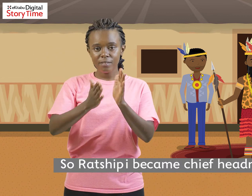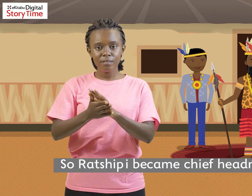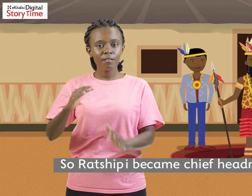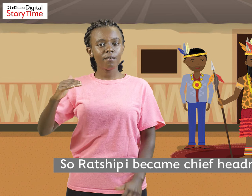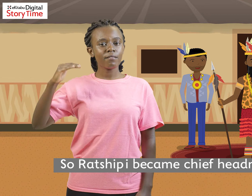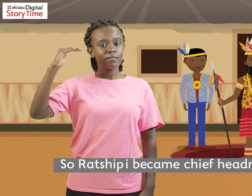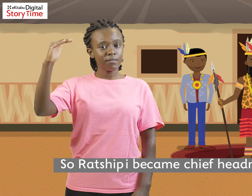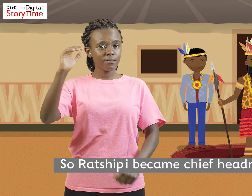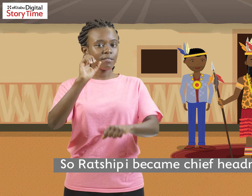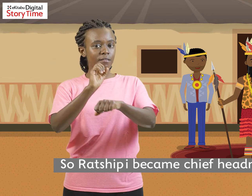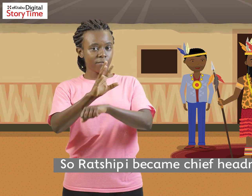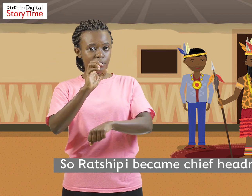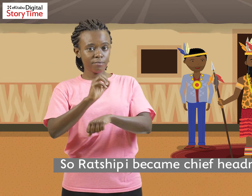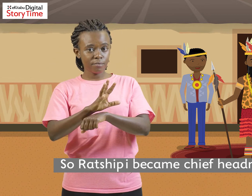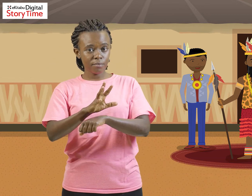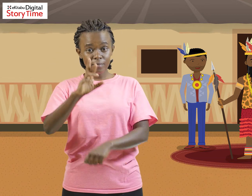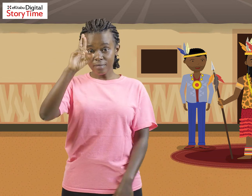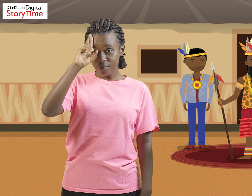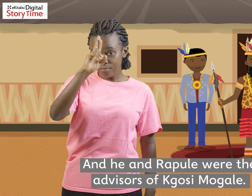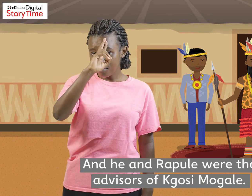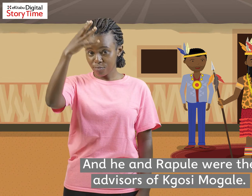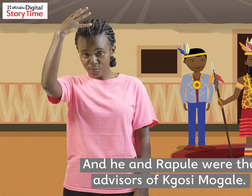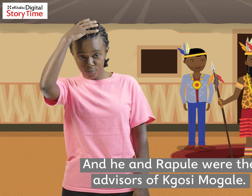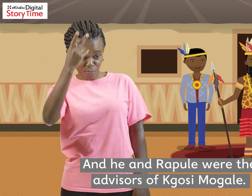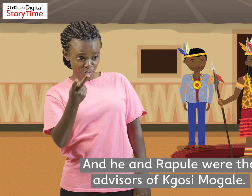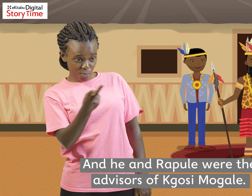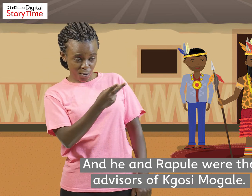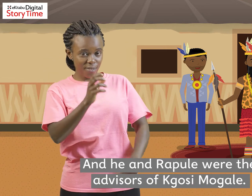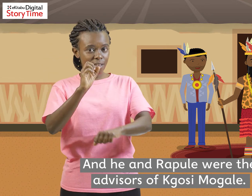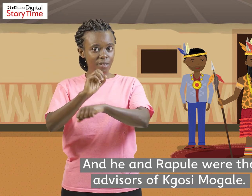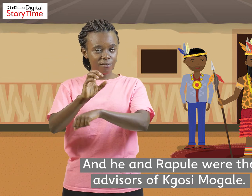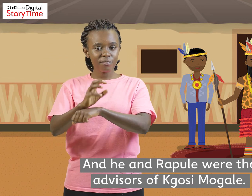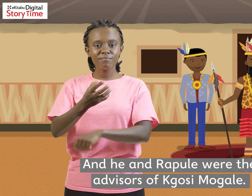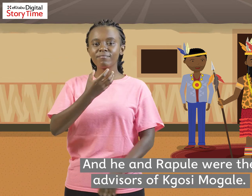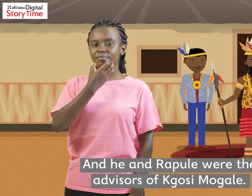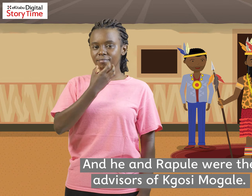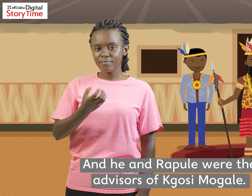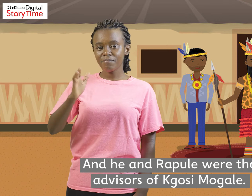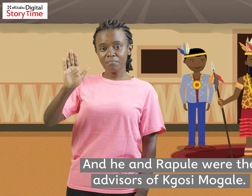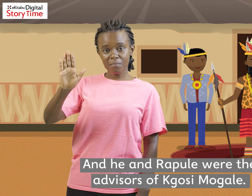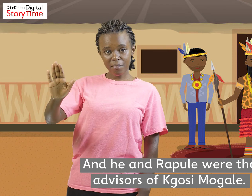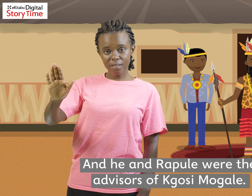So Rachipi became the chief headman, and he and Rapule were the advisors of Gosi